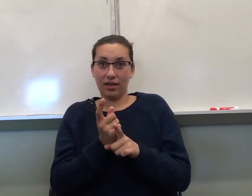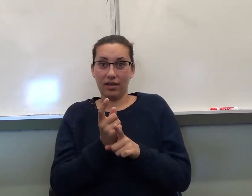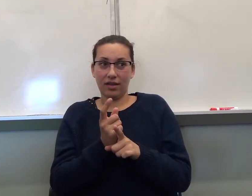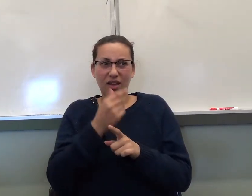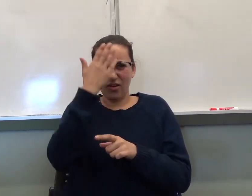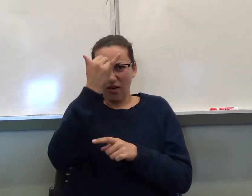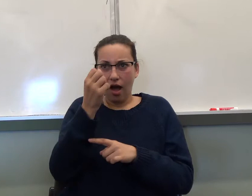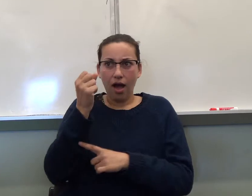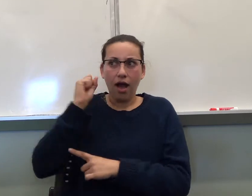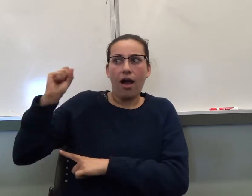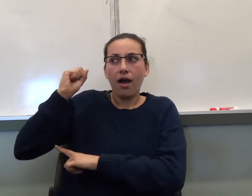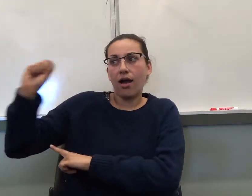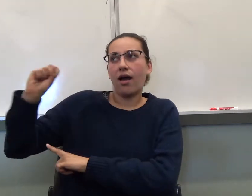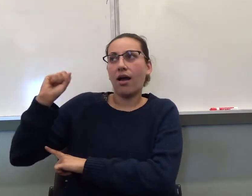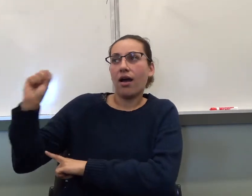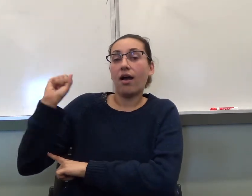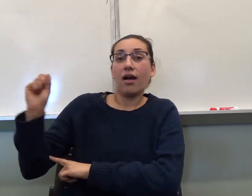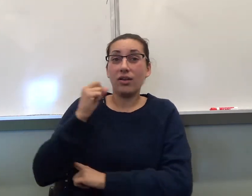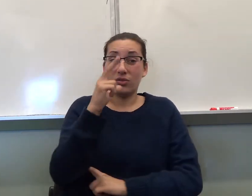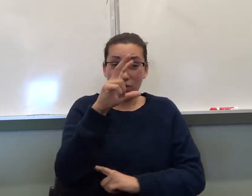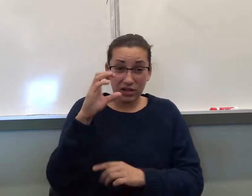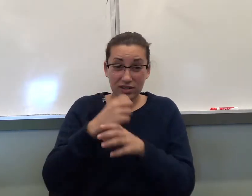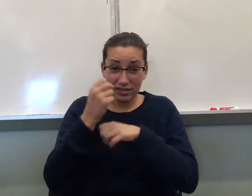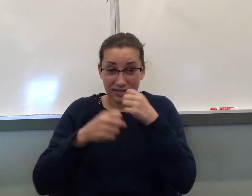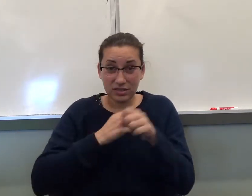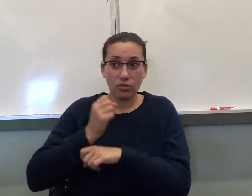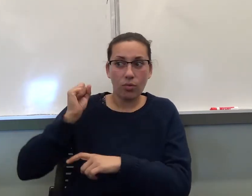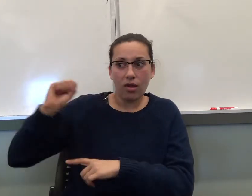this? For 300 years we've resisted this.